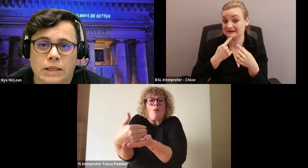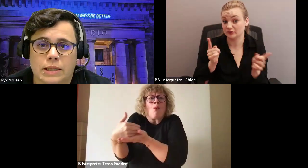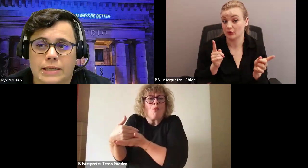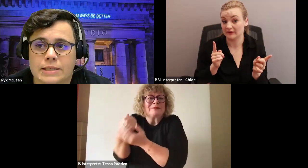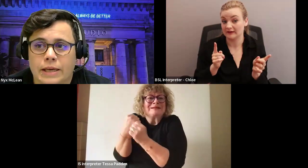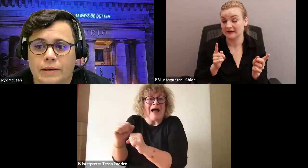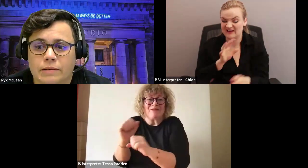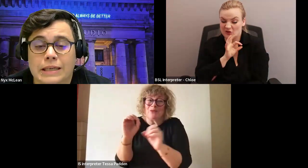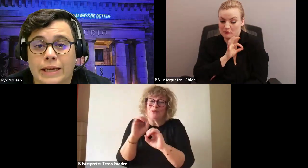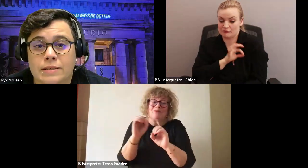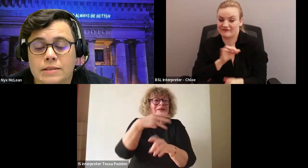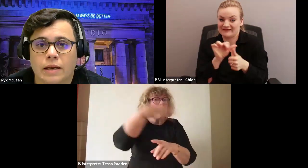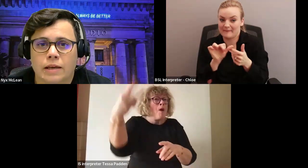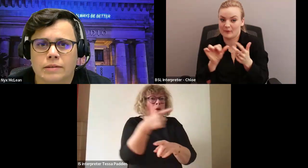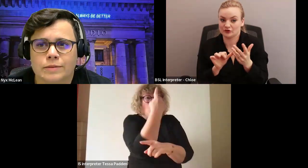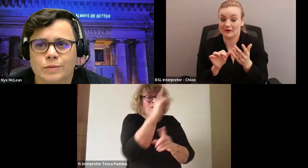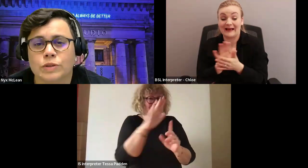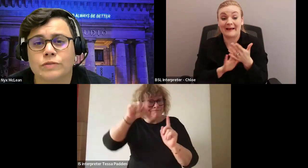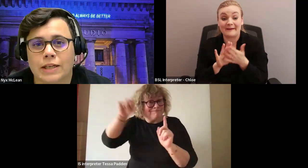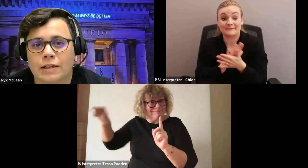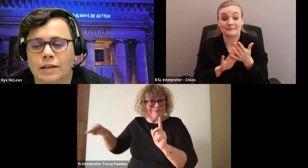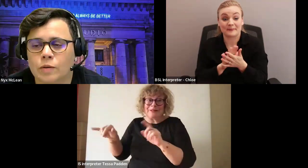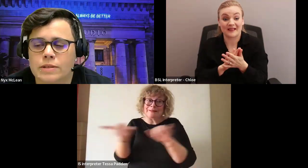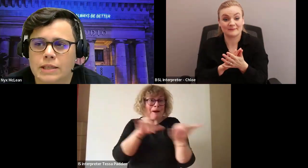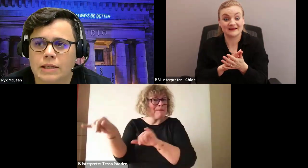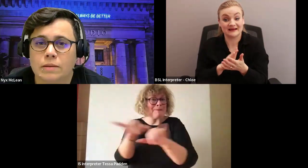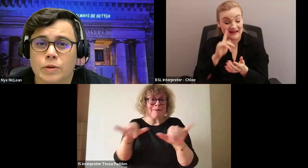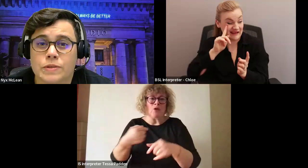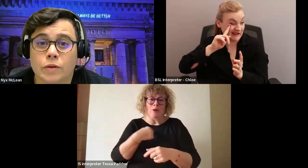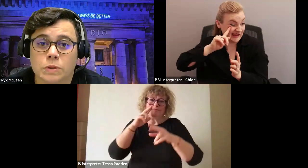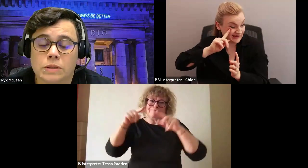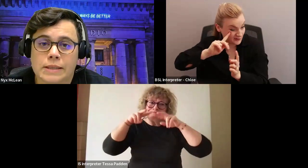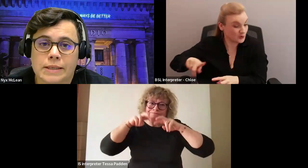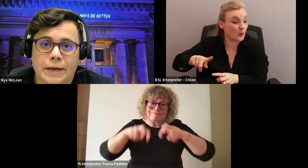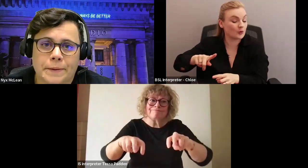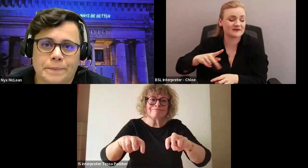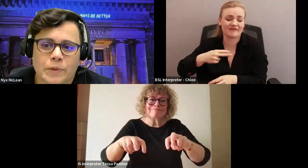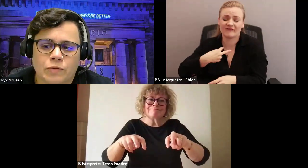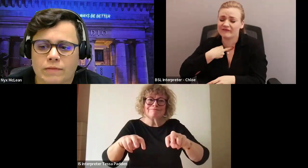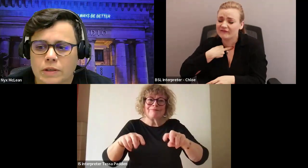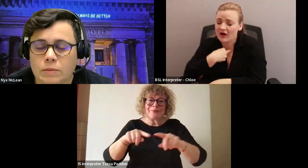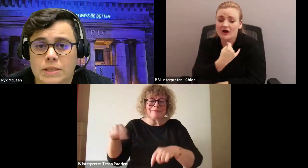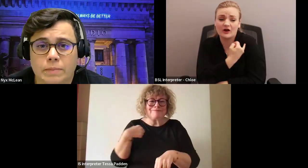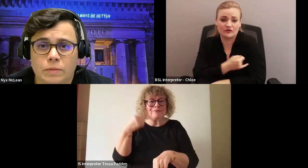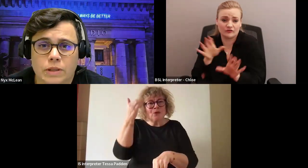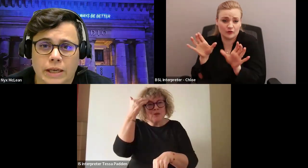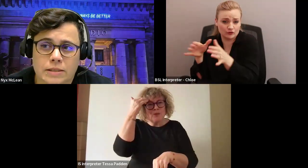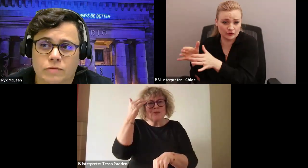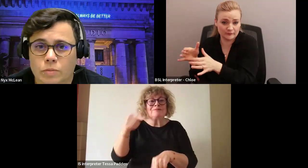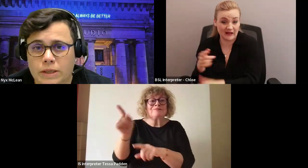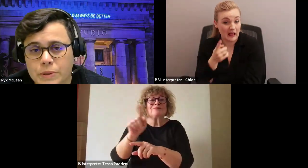model that neglects, willfully ignores the most vulnerable. If we have a look at what's happened